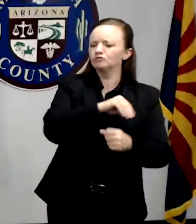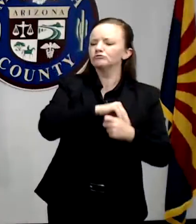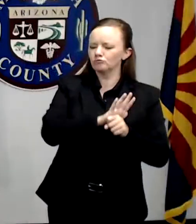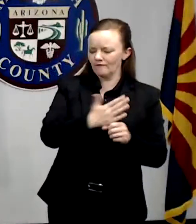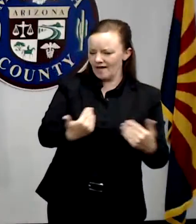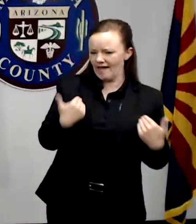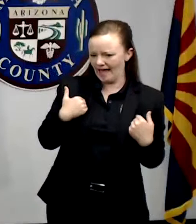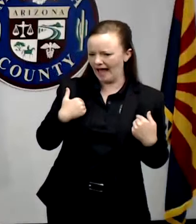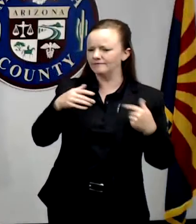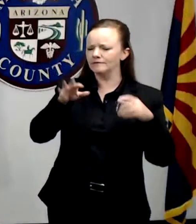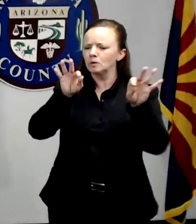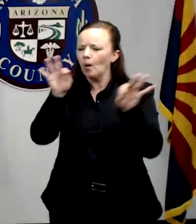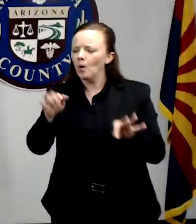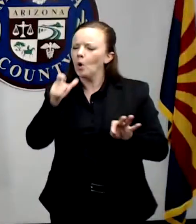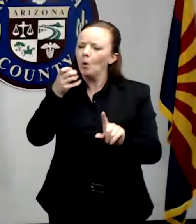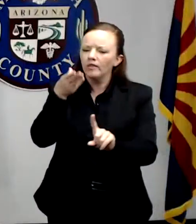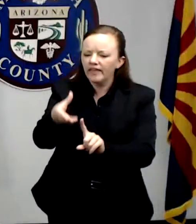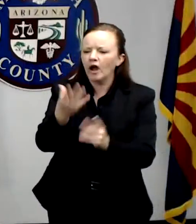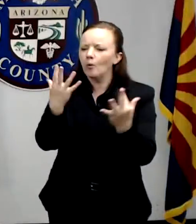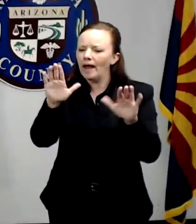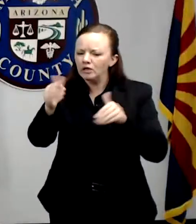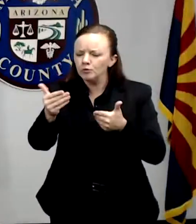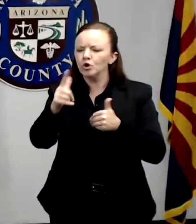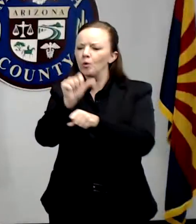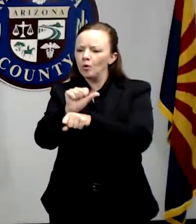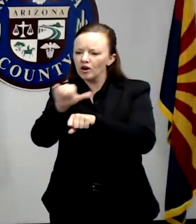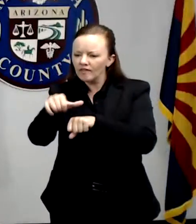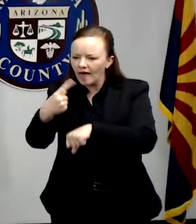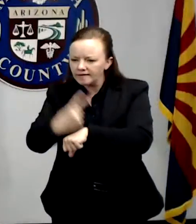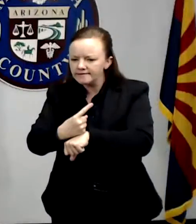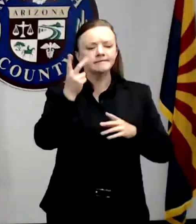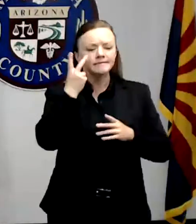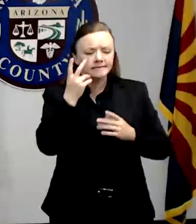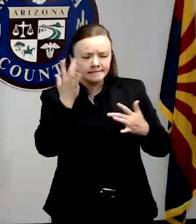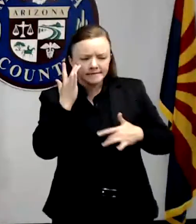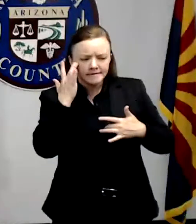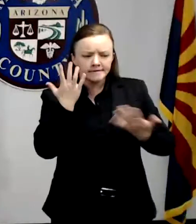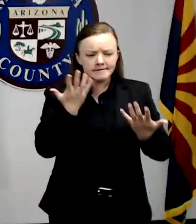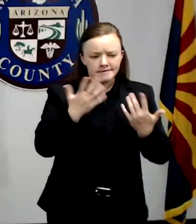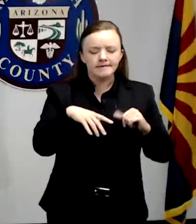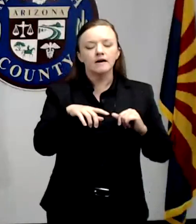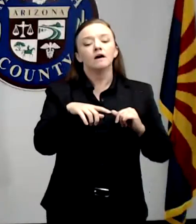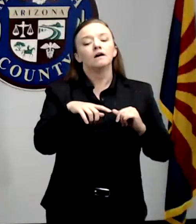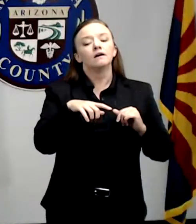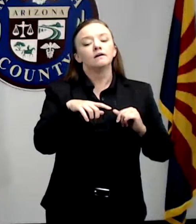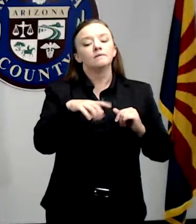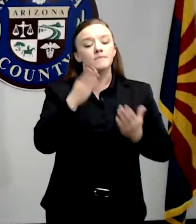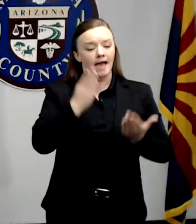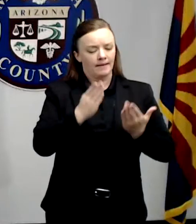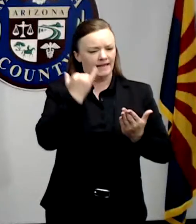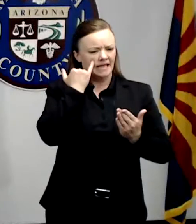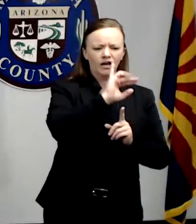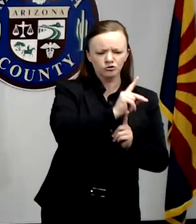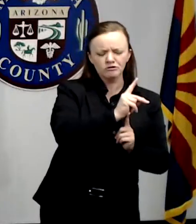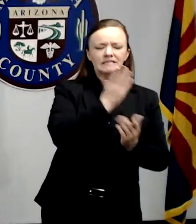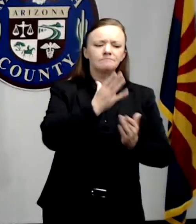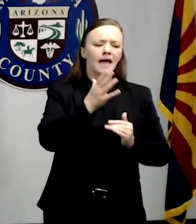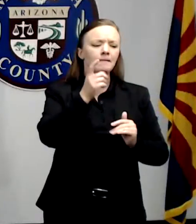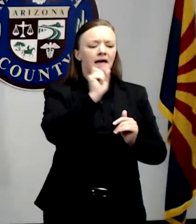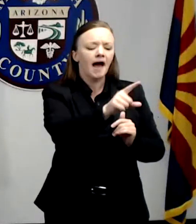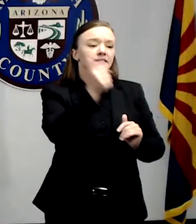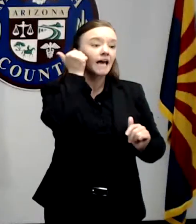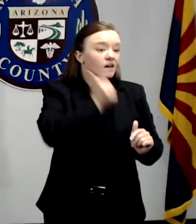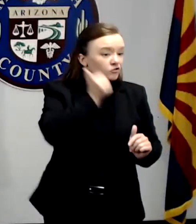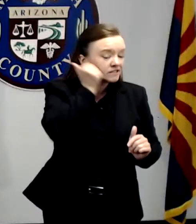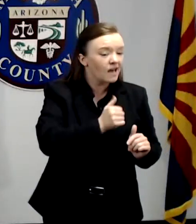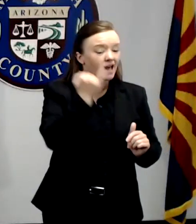room or in the facility. And then we check up on the close contact. This might check in at the end of the risk period when the